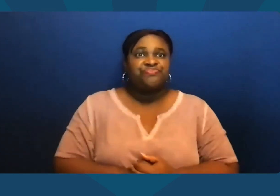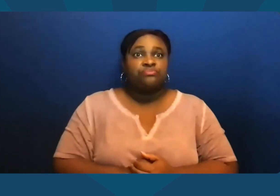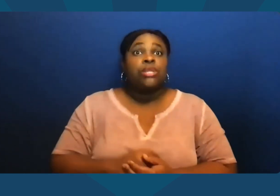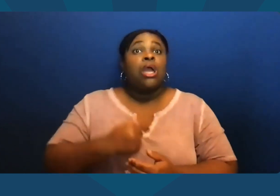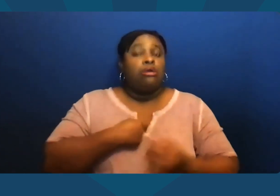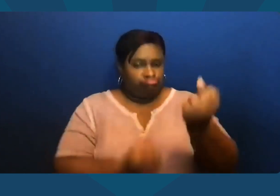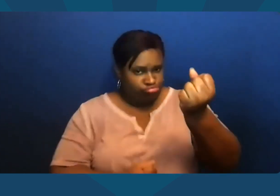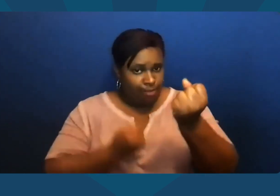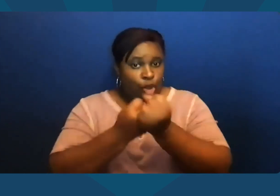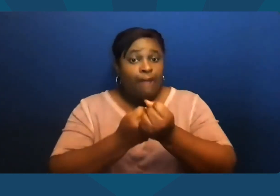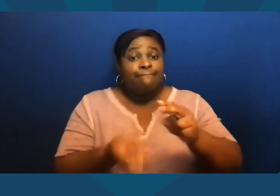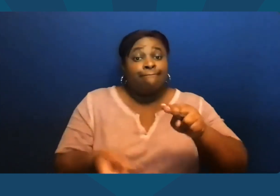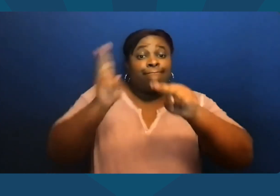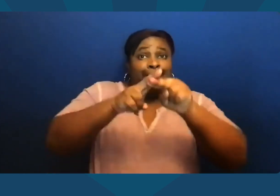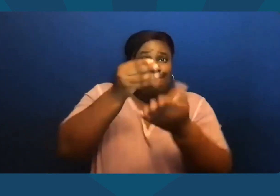it.